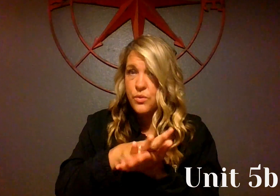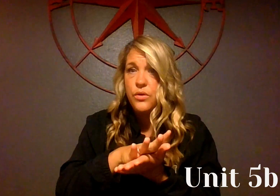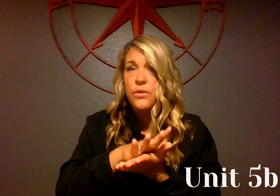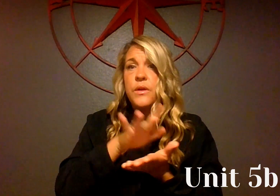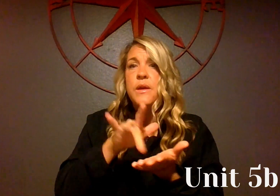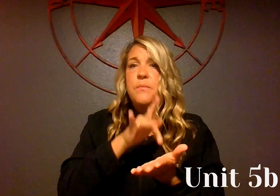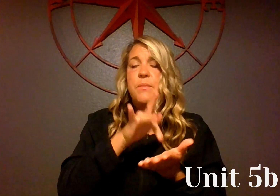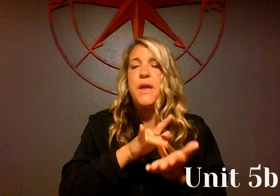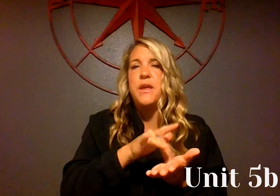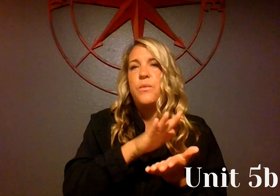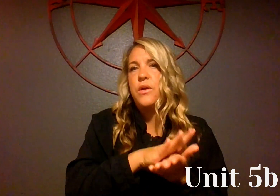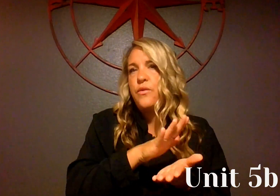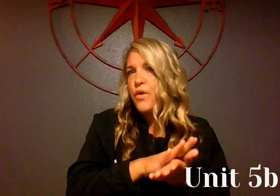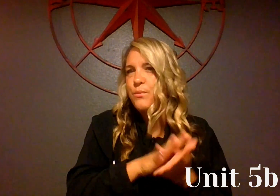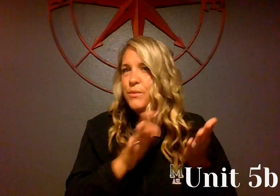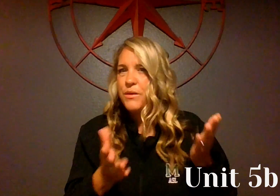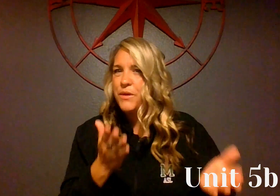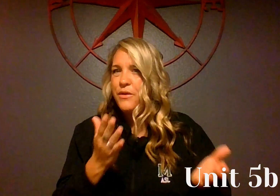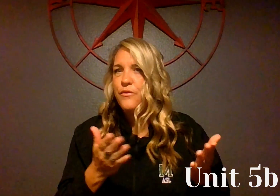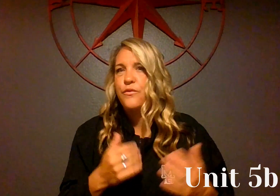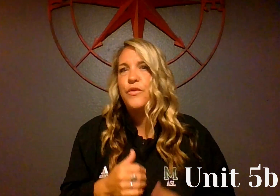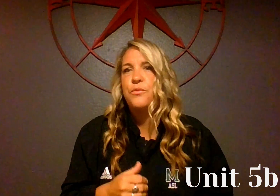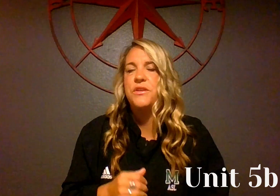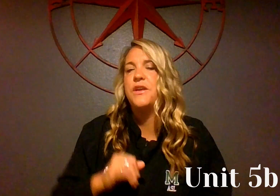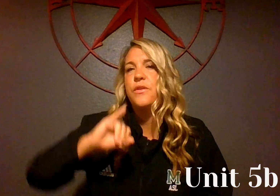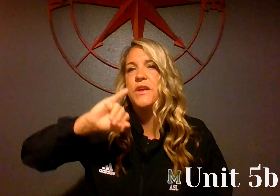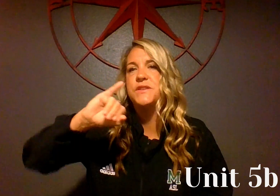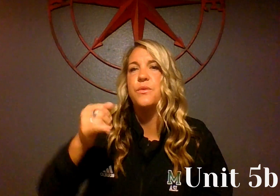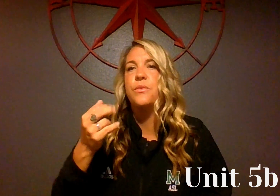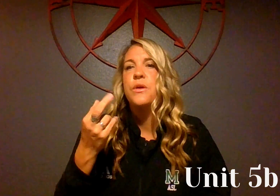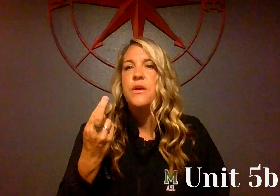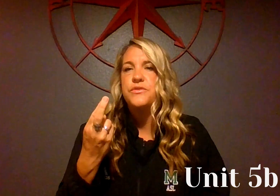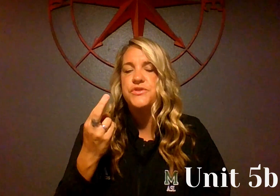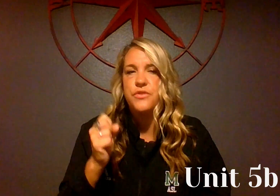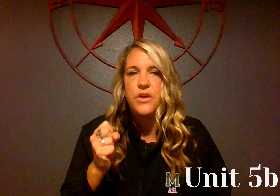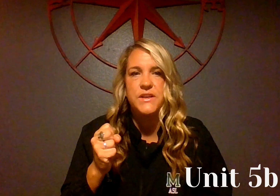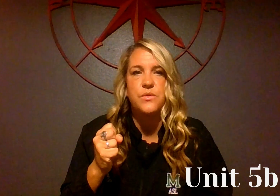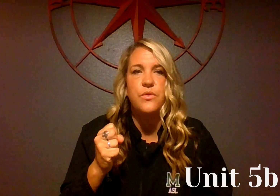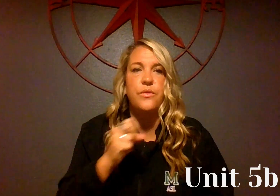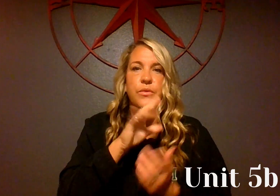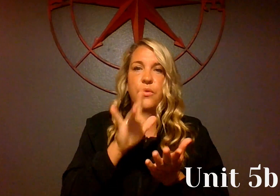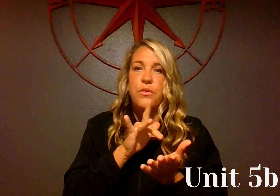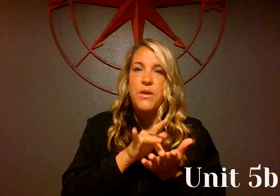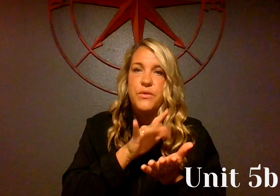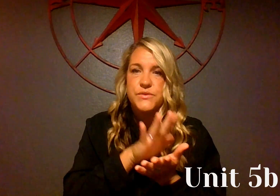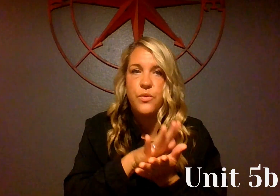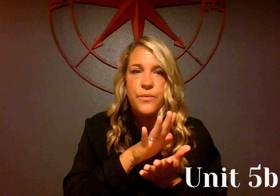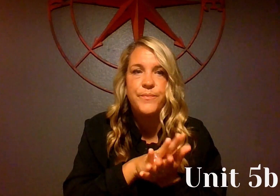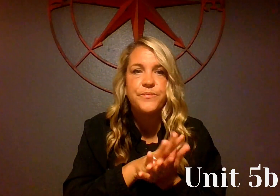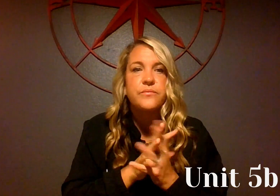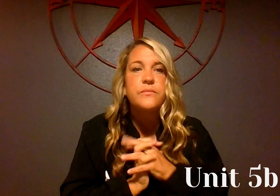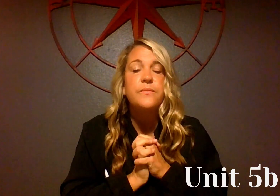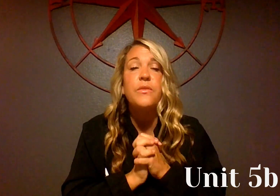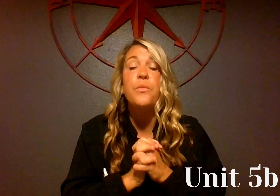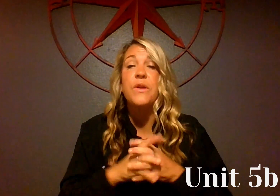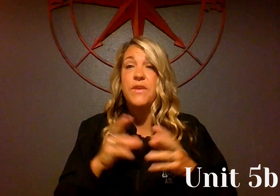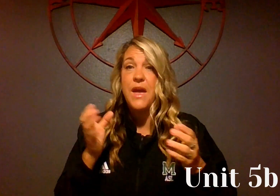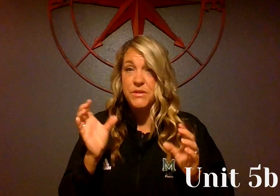school, depending where you're from, it might be verbed differently, so junior high school or middle school. We have